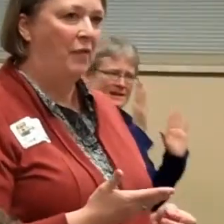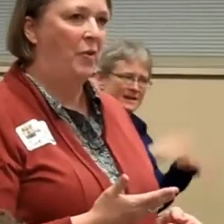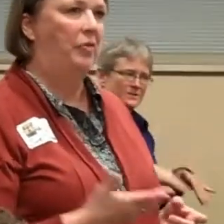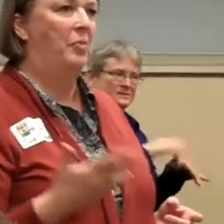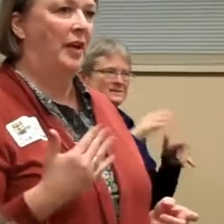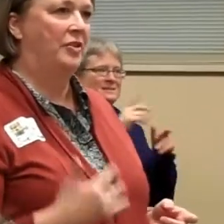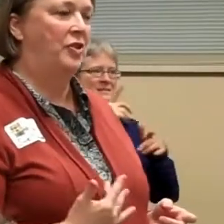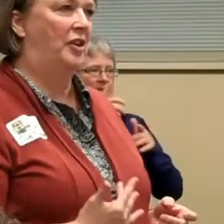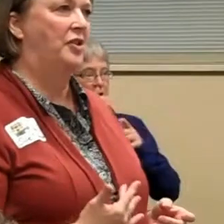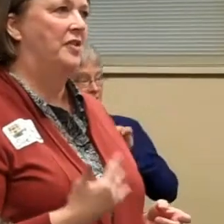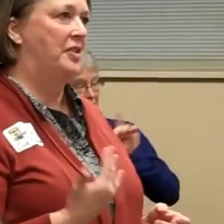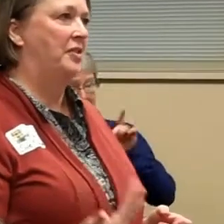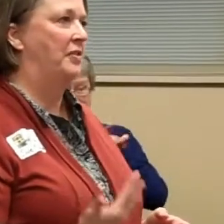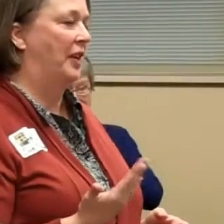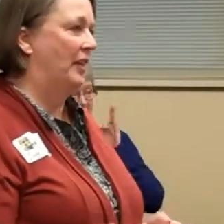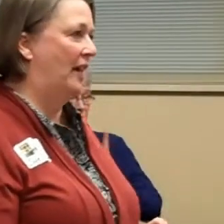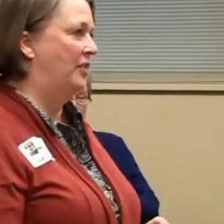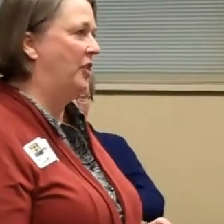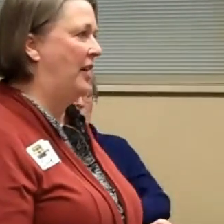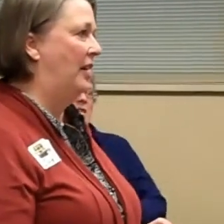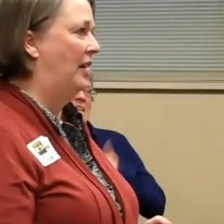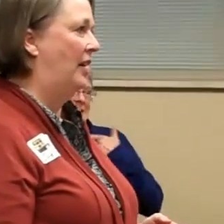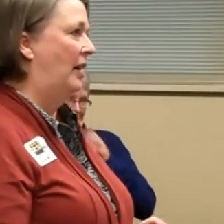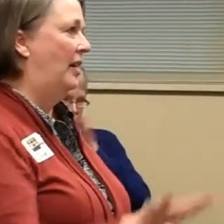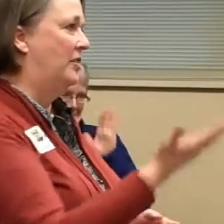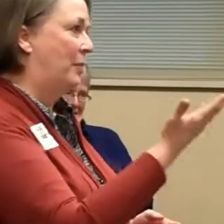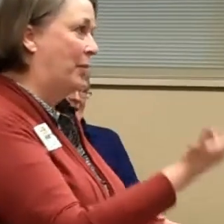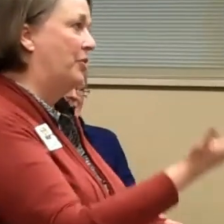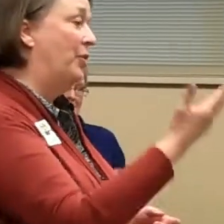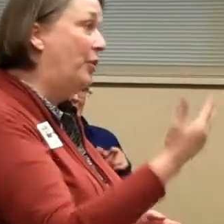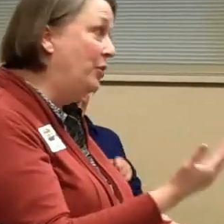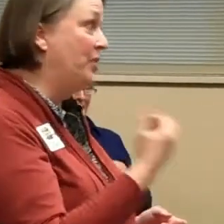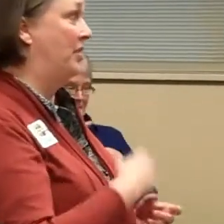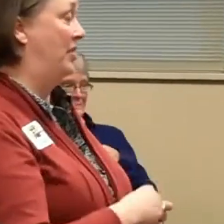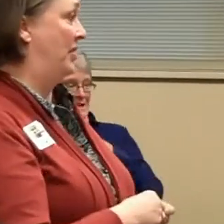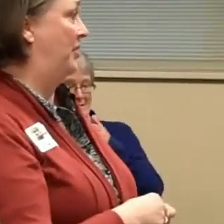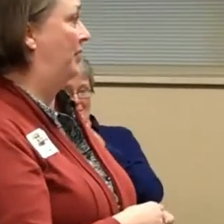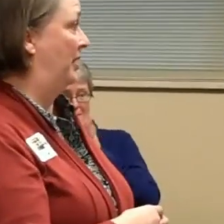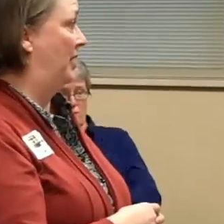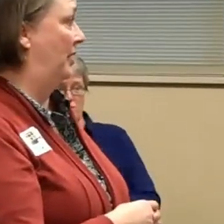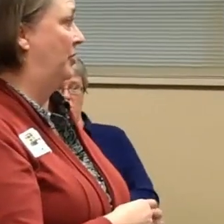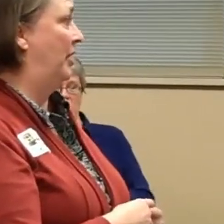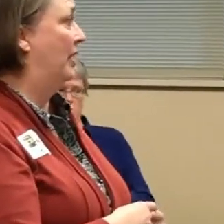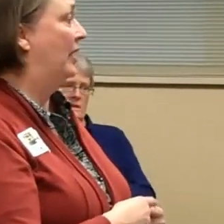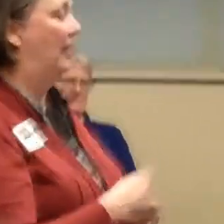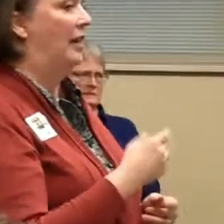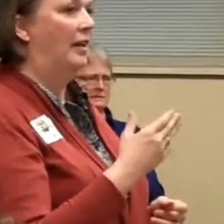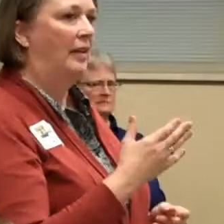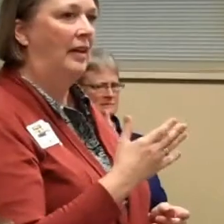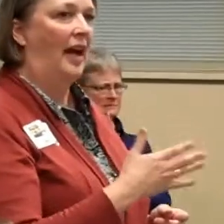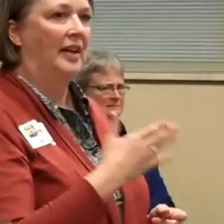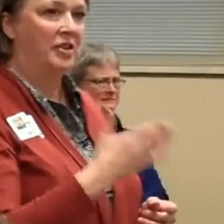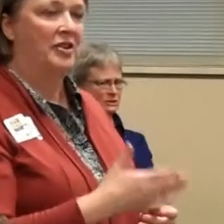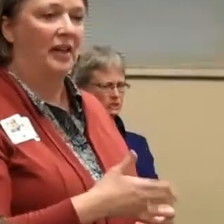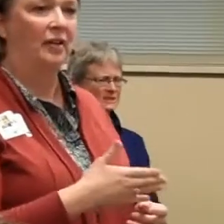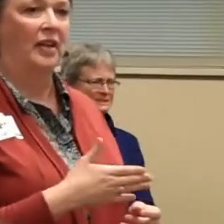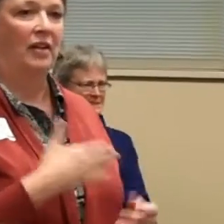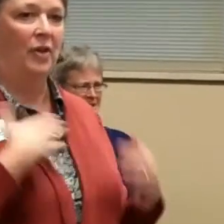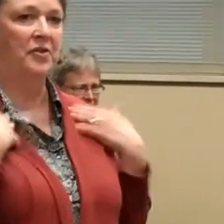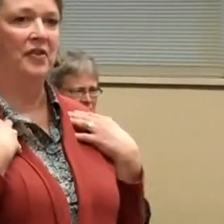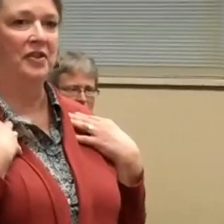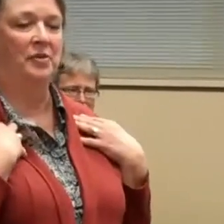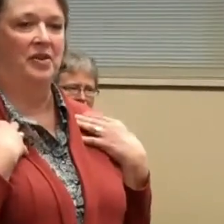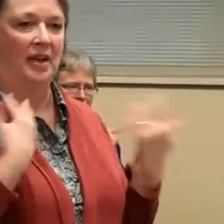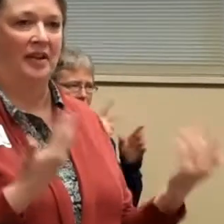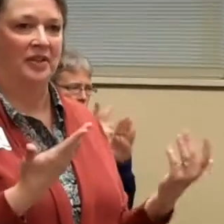so therefore, the best judge of assistive technology is the person who uses the assistive technology, not